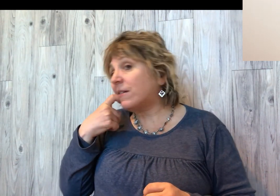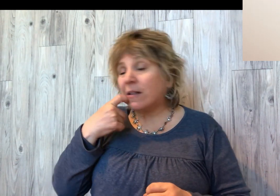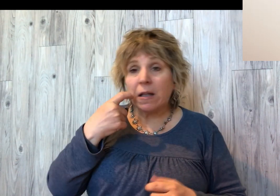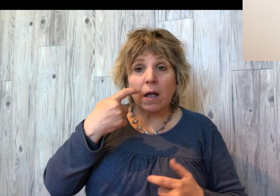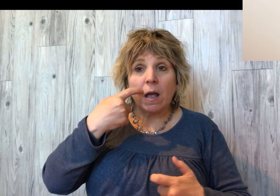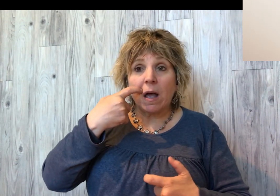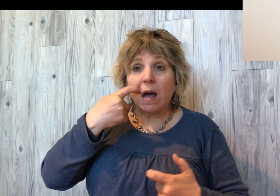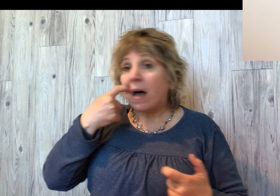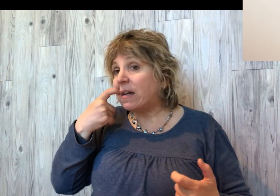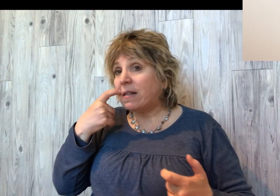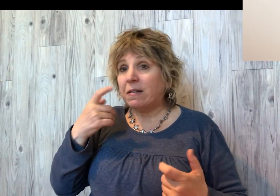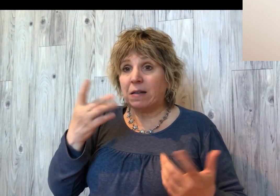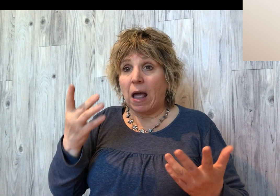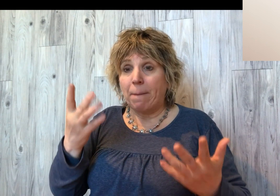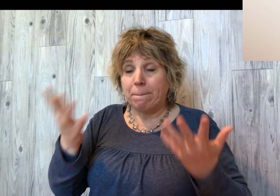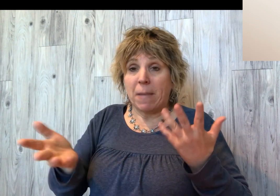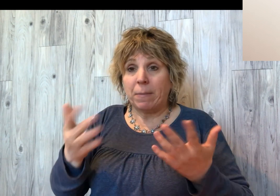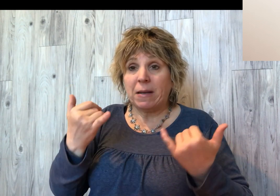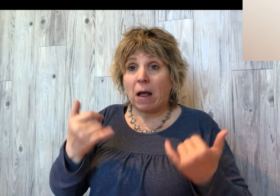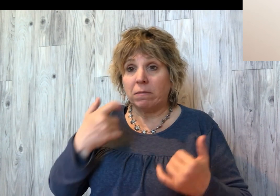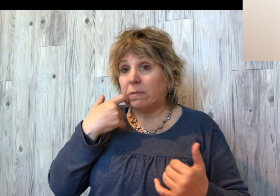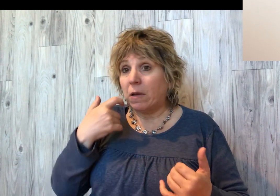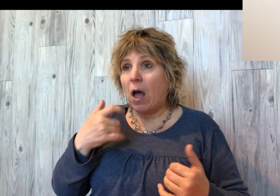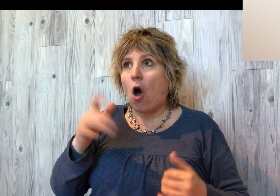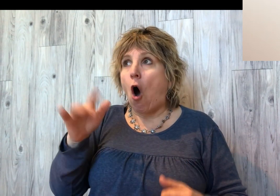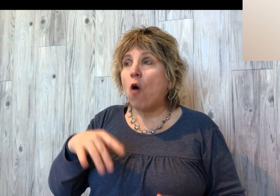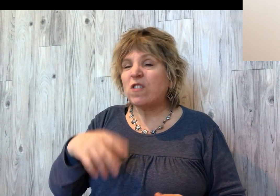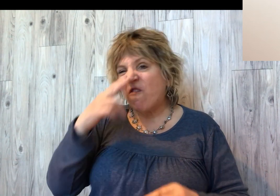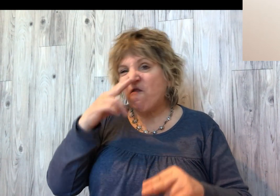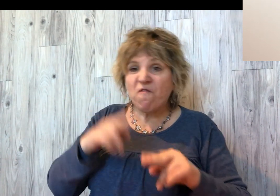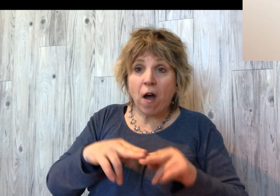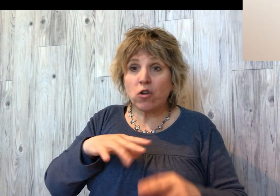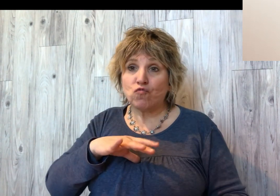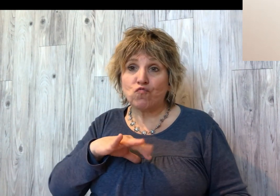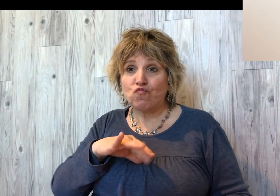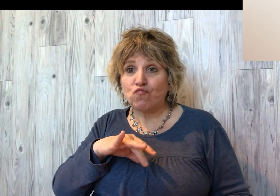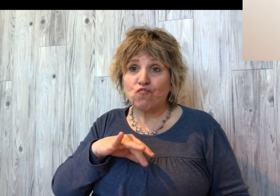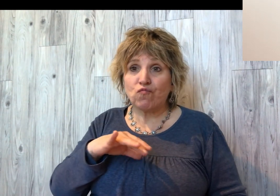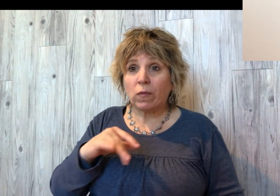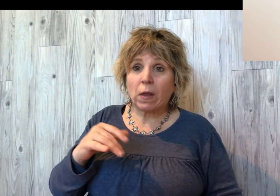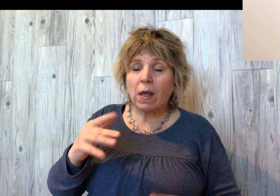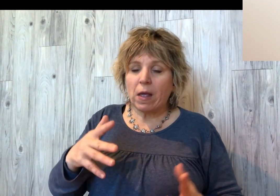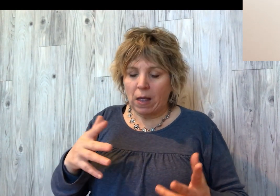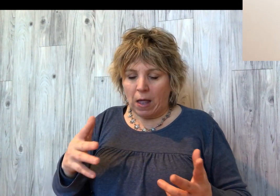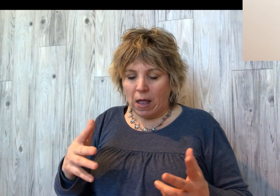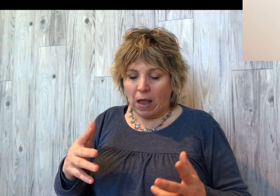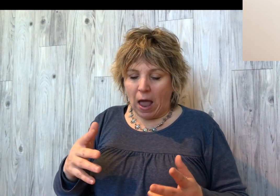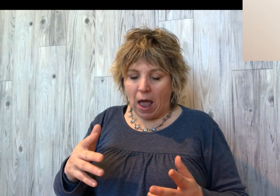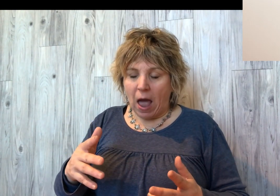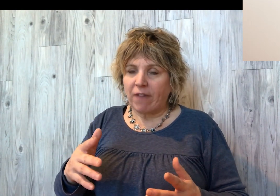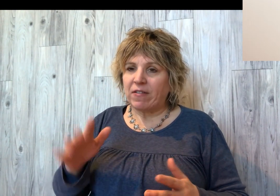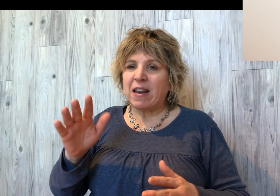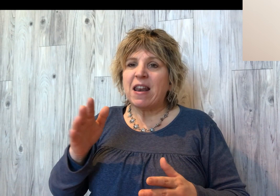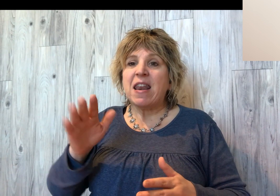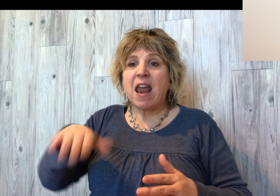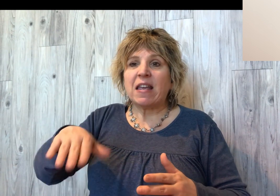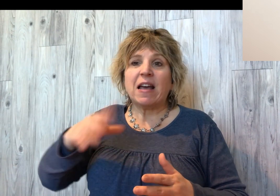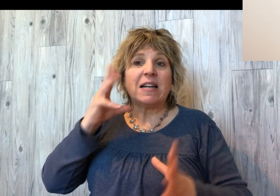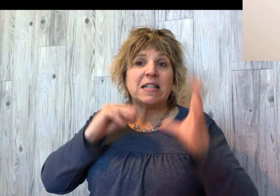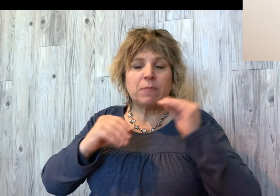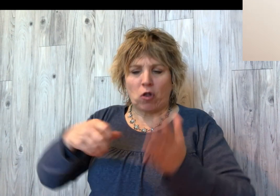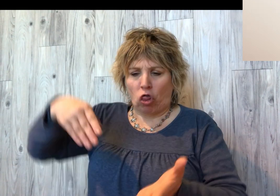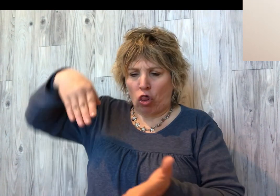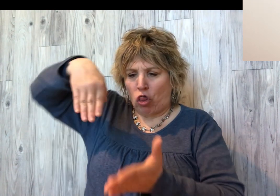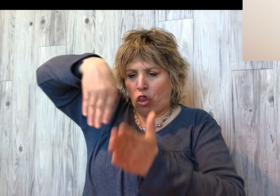are now. You just, right now, it's kind of fun. It's cool. You haven't faced the rock bottom of addiction yet. Can I get an amen